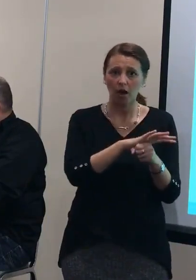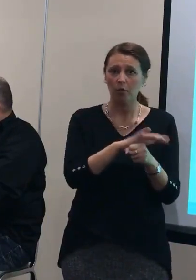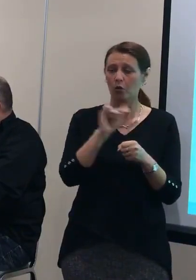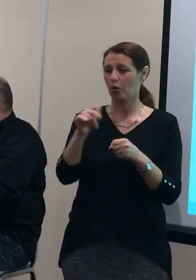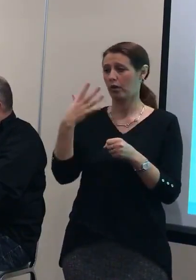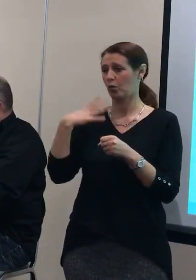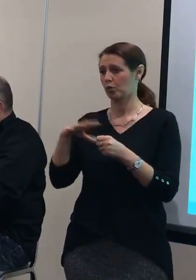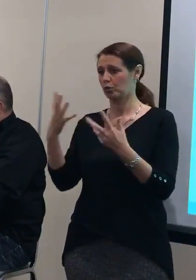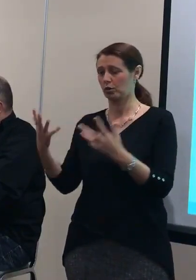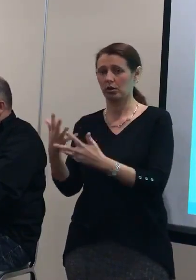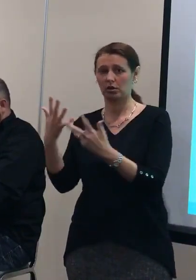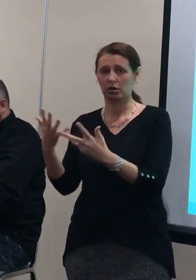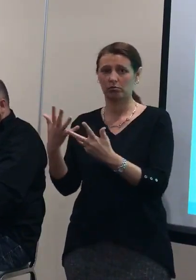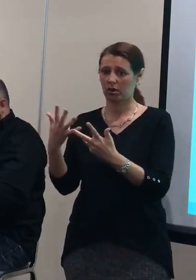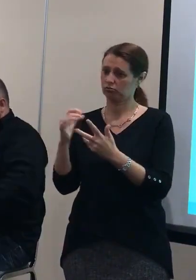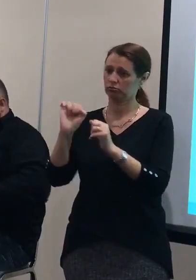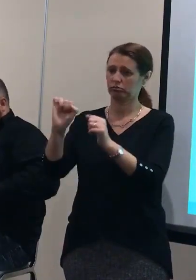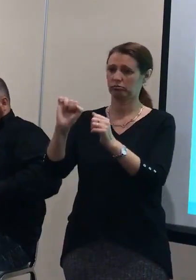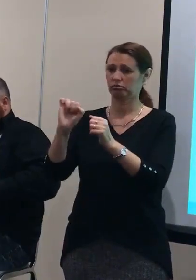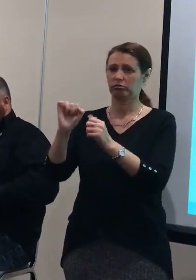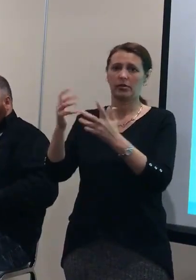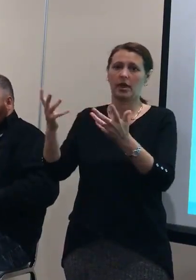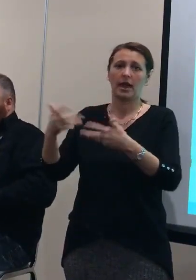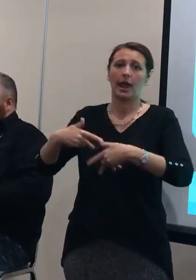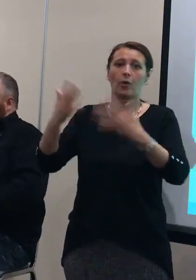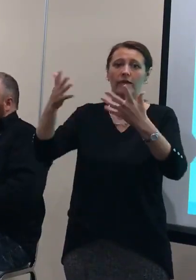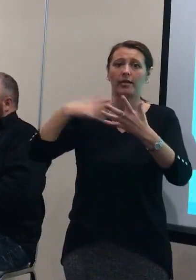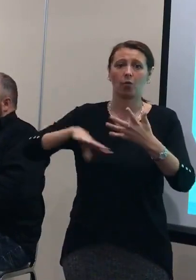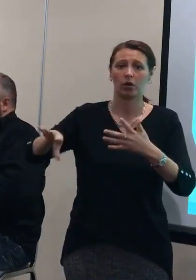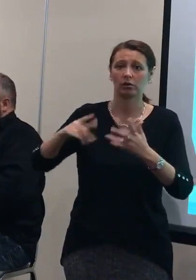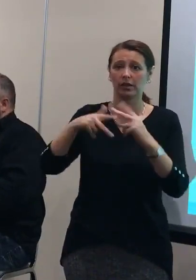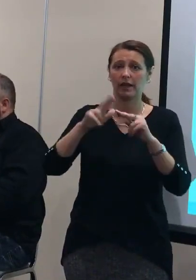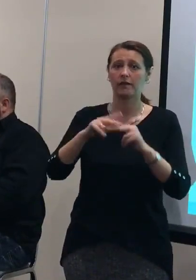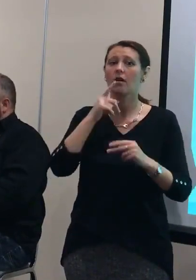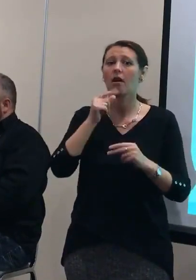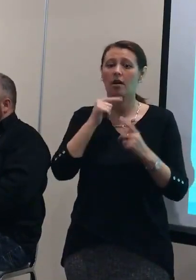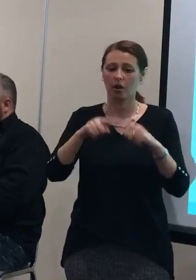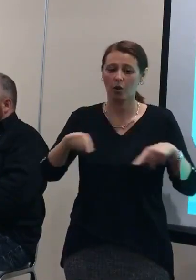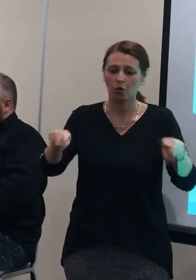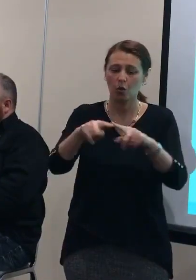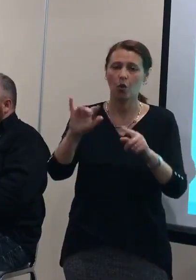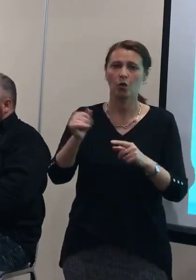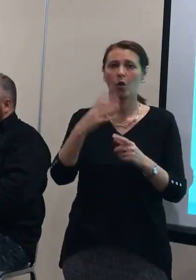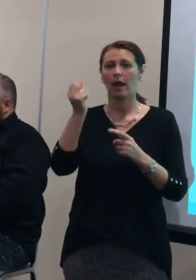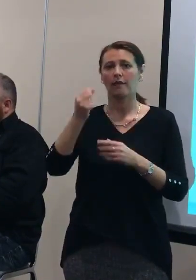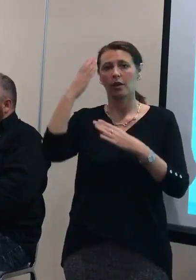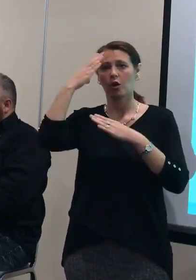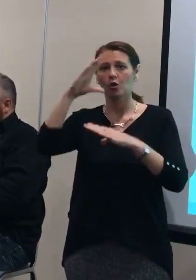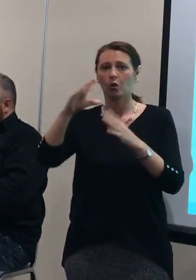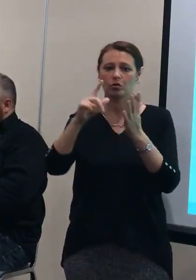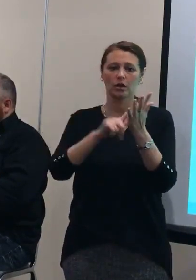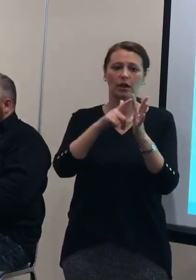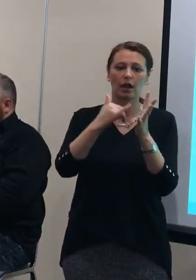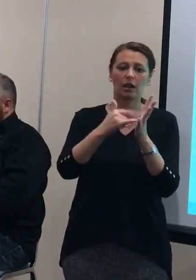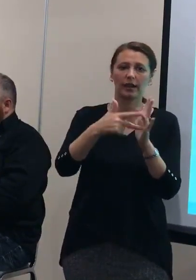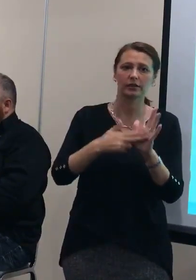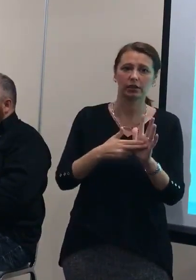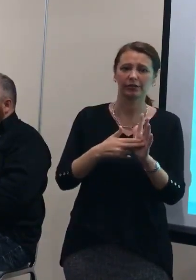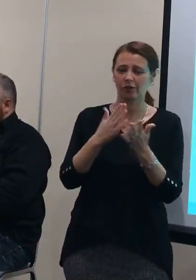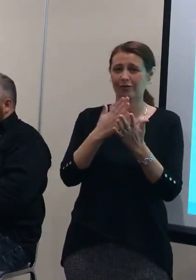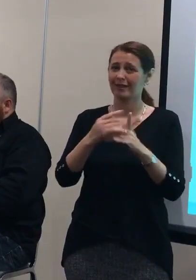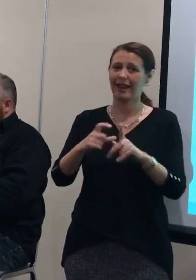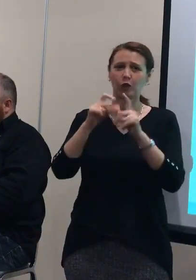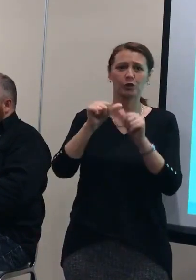want to basically play however they want, whether it's higher court or have a coaching lesson or whatever it is. So it's sort of hard to